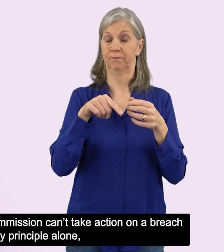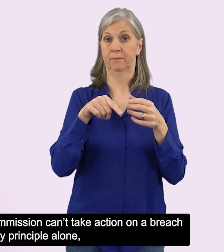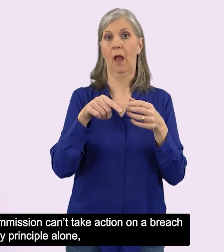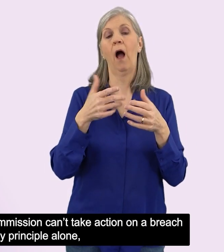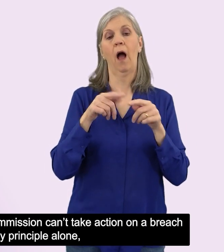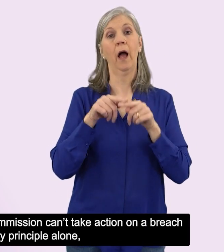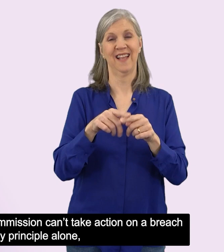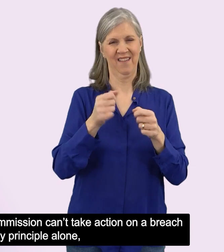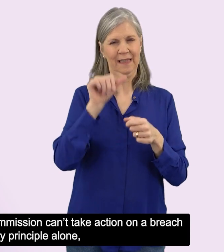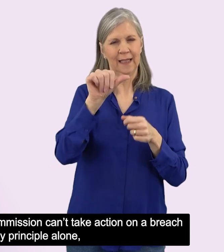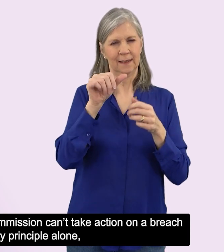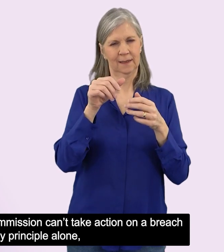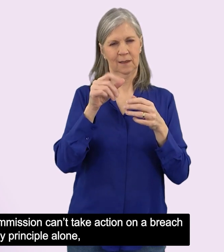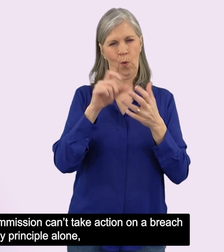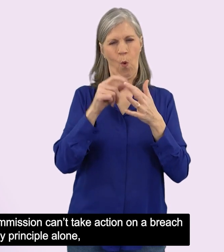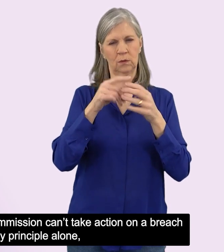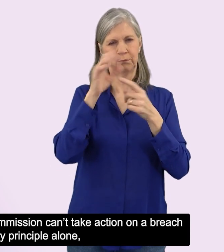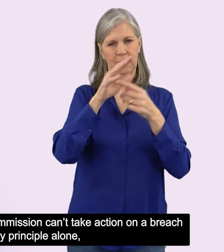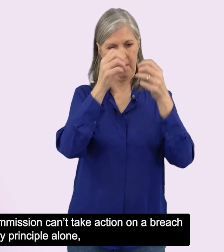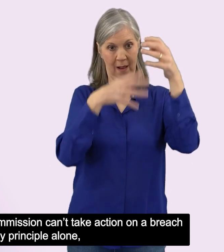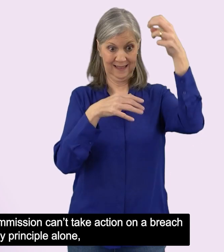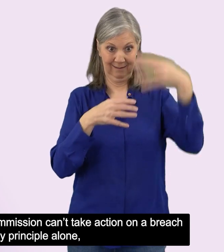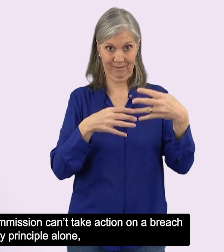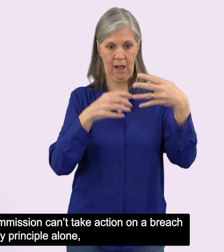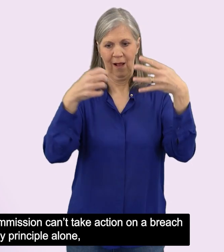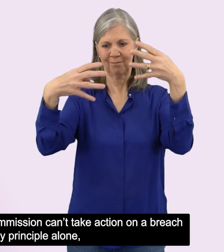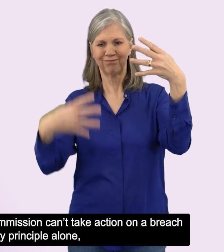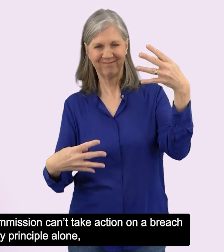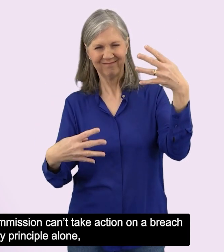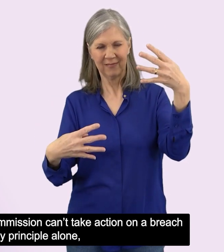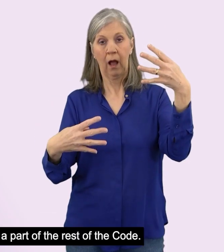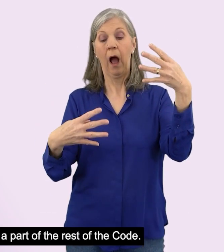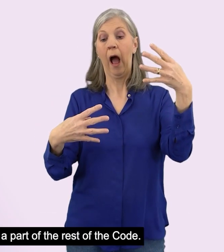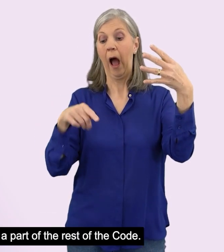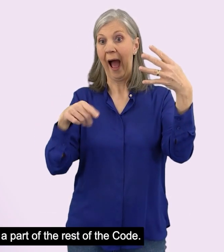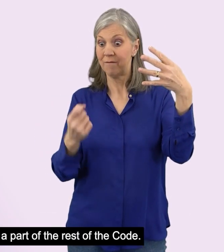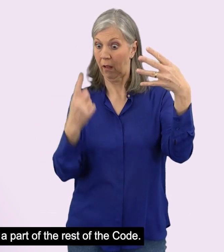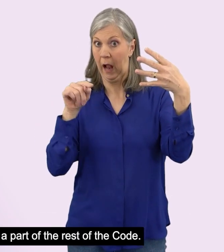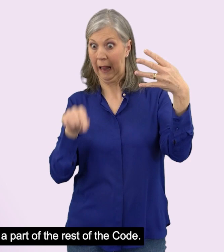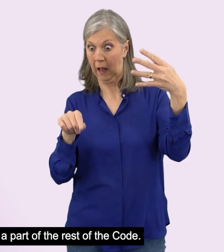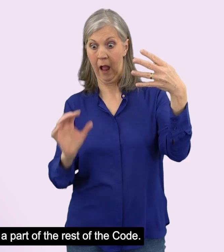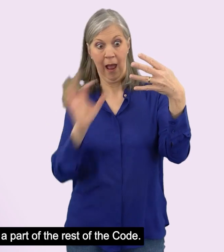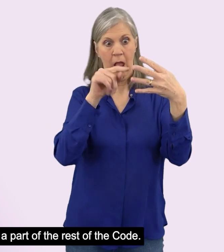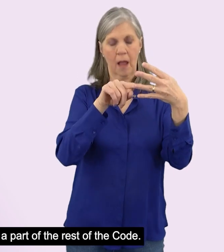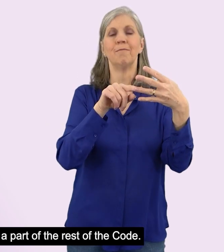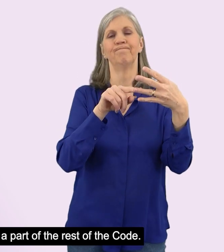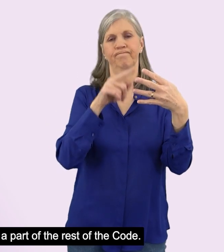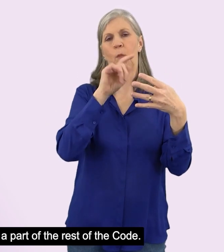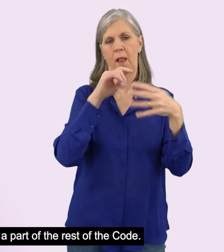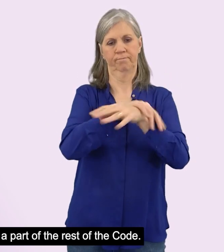However, the Standards Commission can't take action on a breach of a key principle alone without a breach of a part of